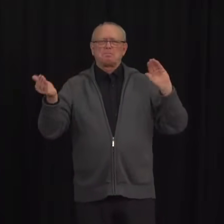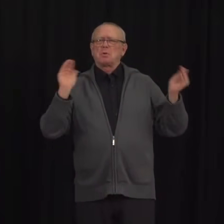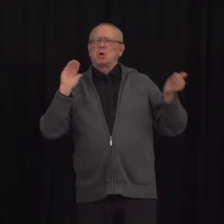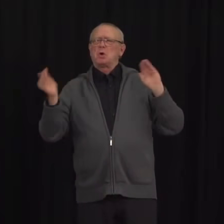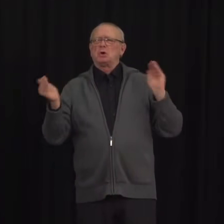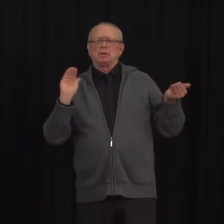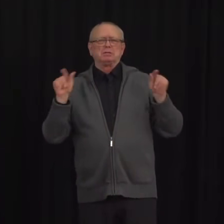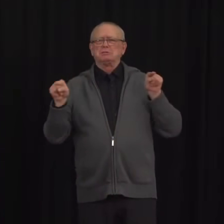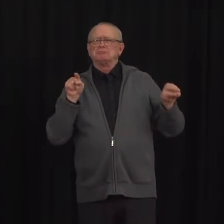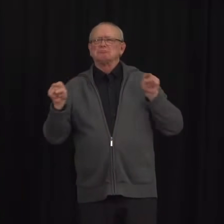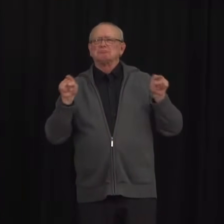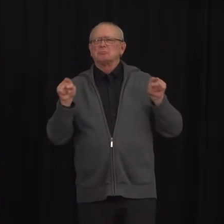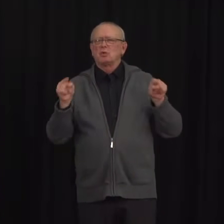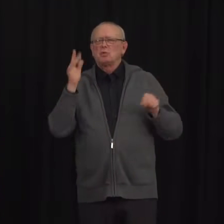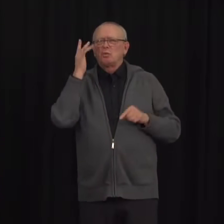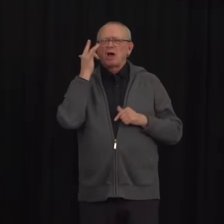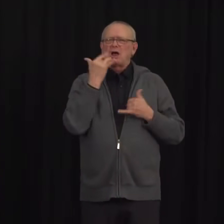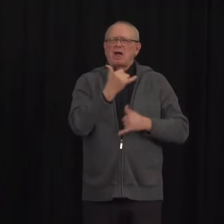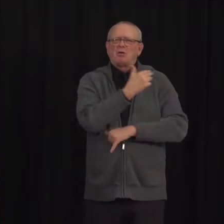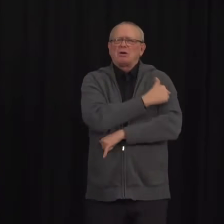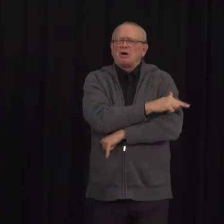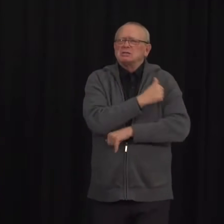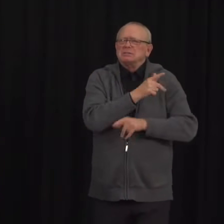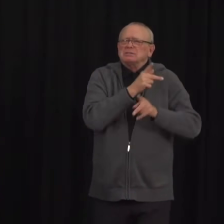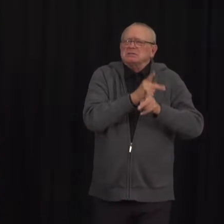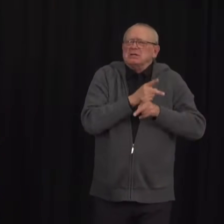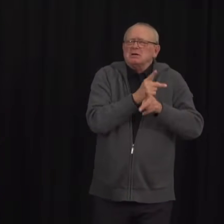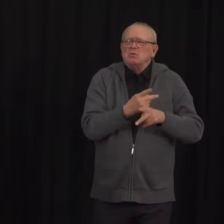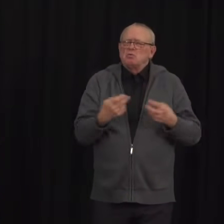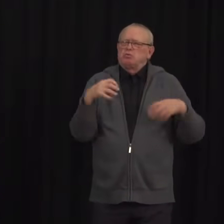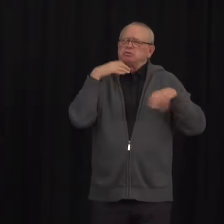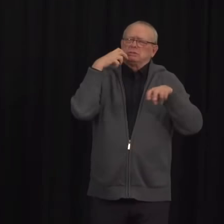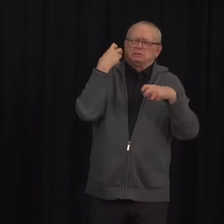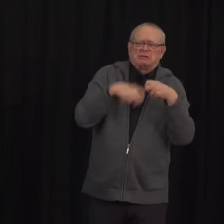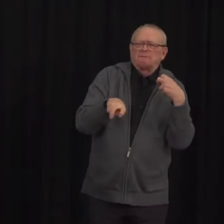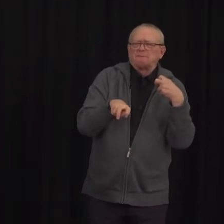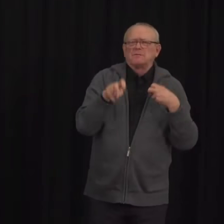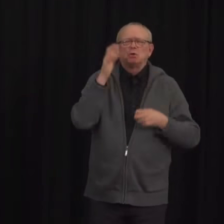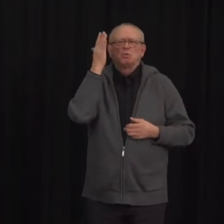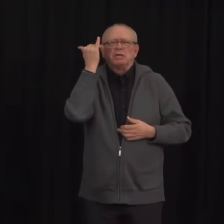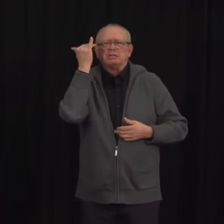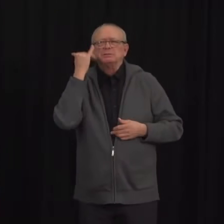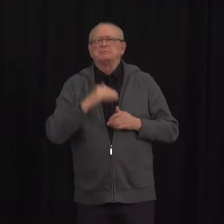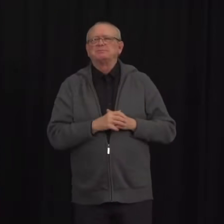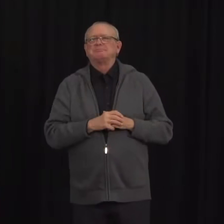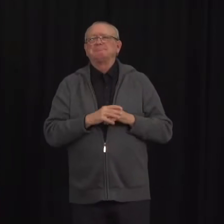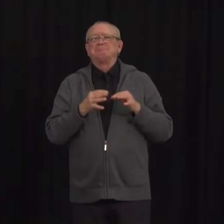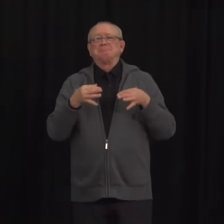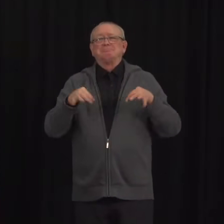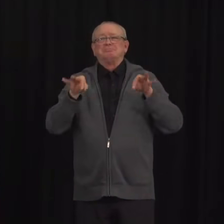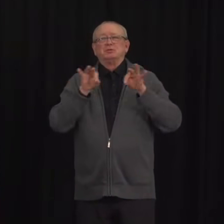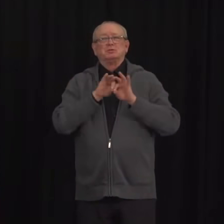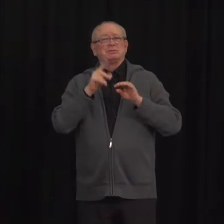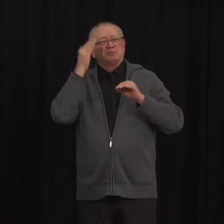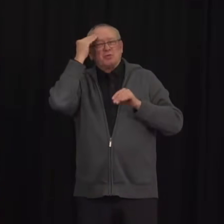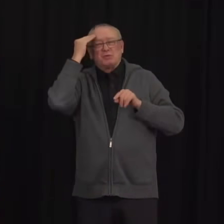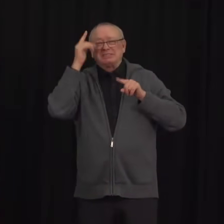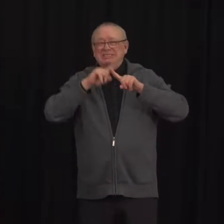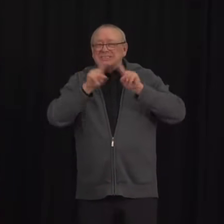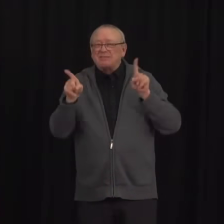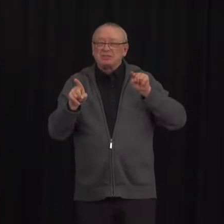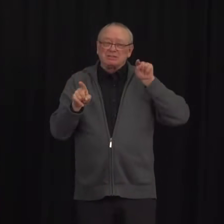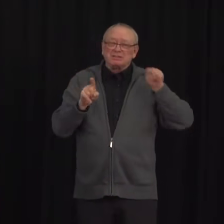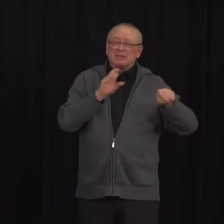why our current acute care burden is so challenging. It is important to remember several differences between COVID-19